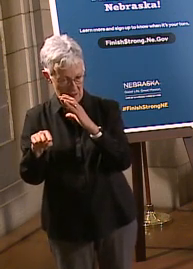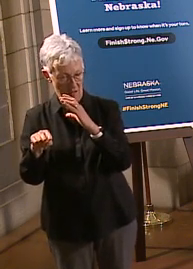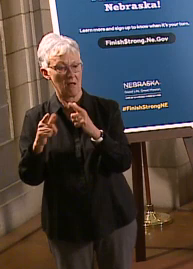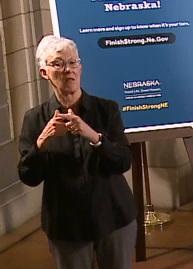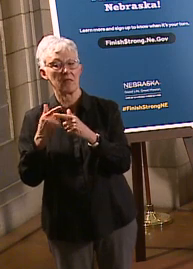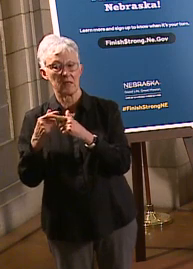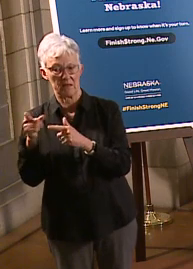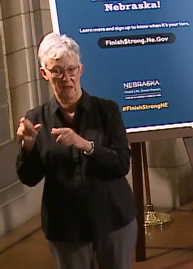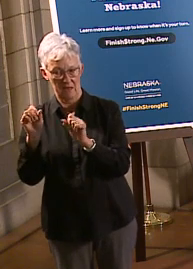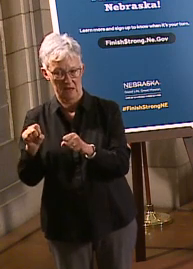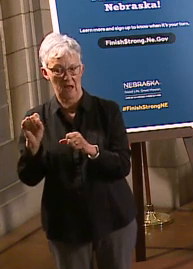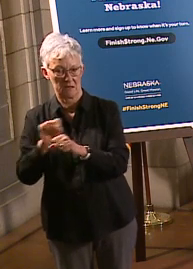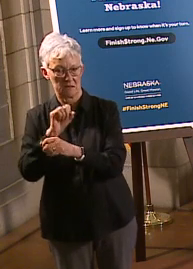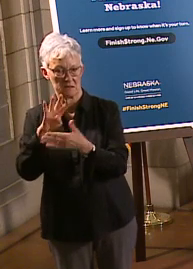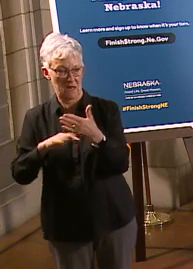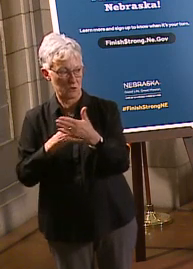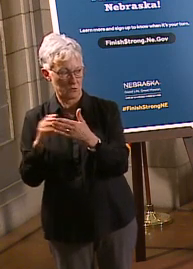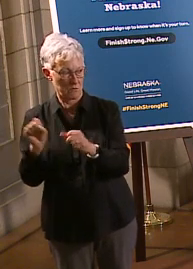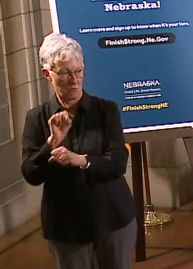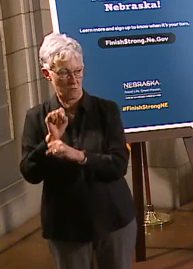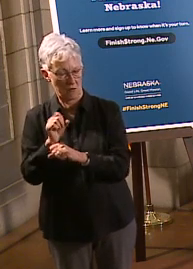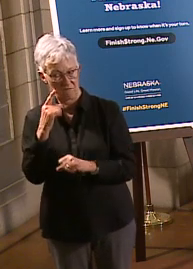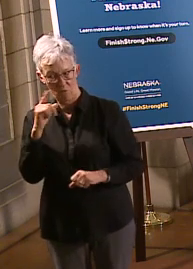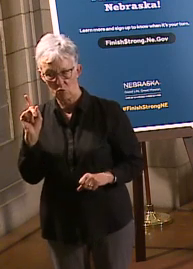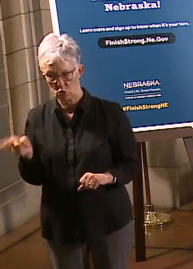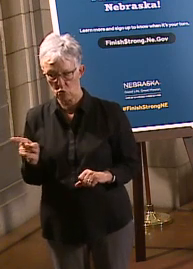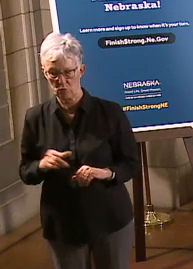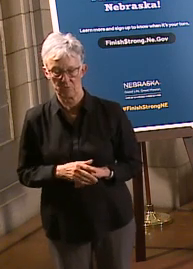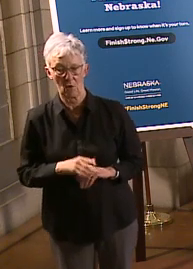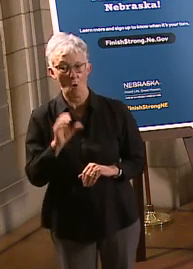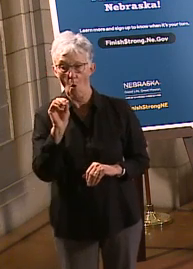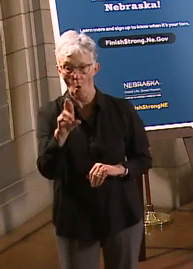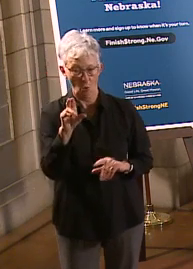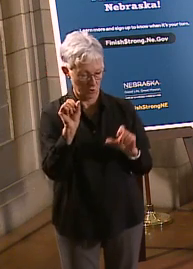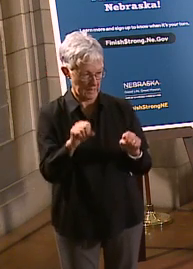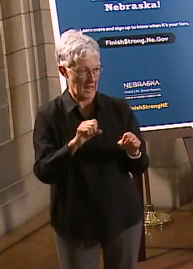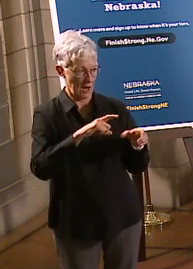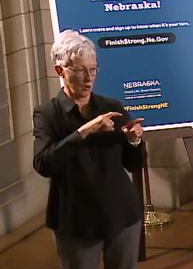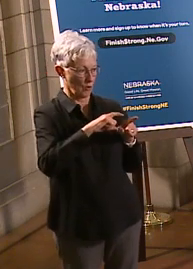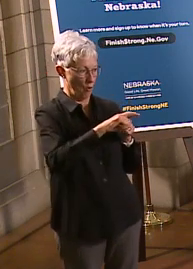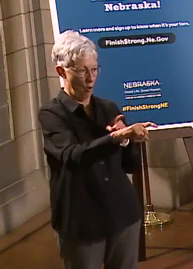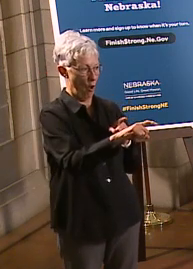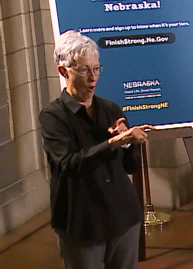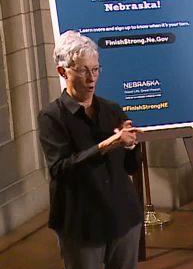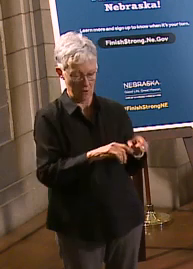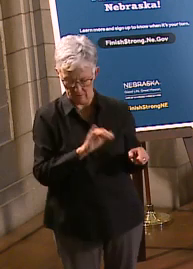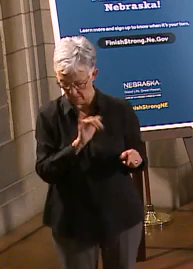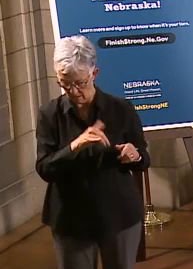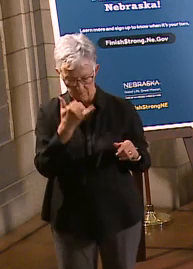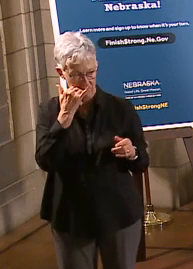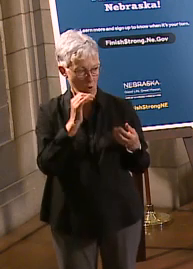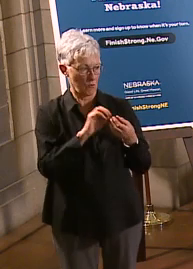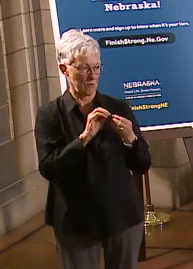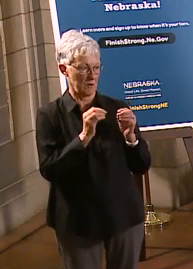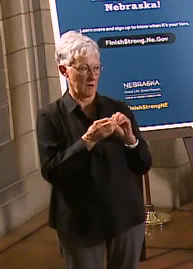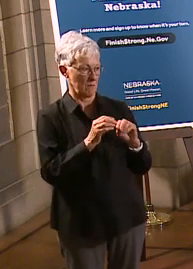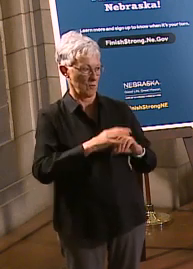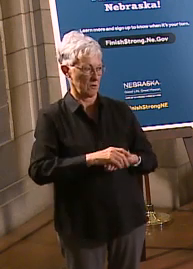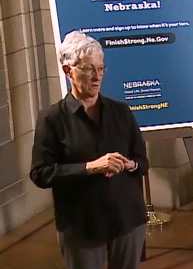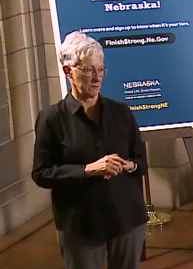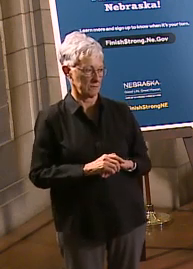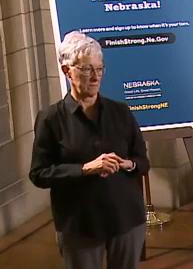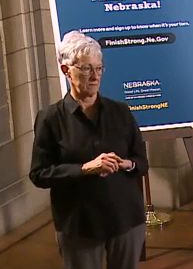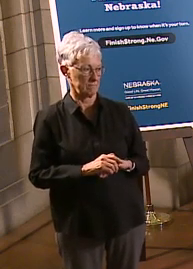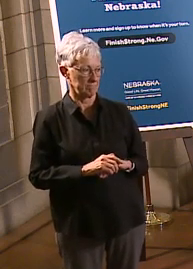you need to use the vaccine call center, then the call center will get your invitations and they will send them to, they'll